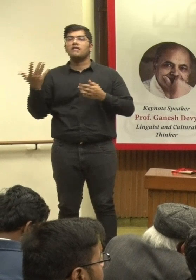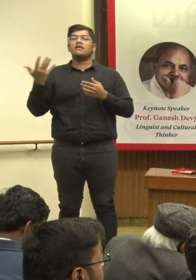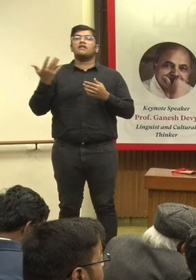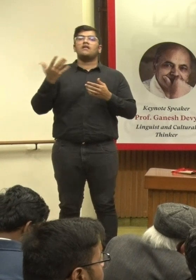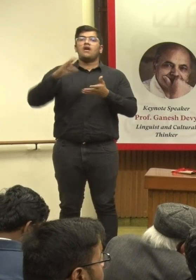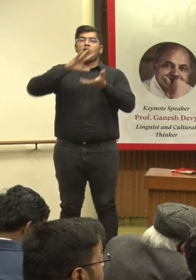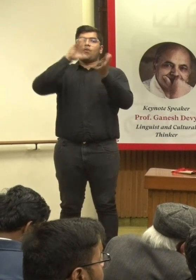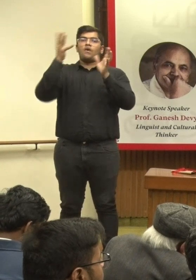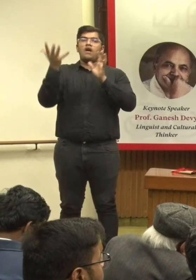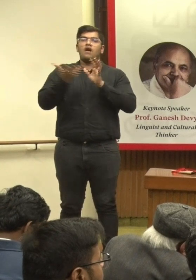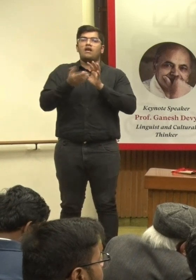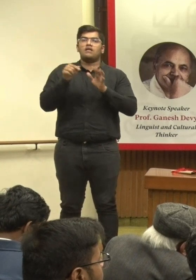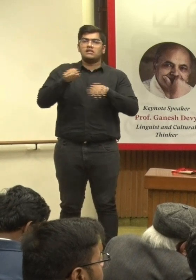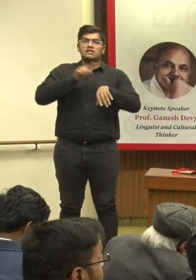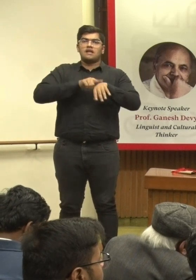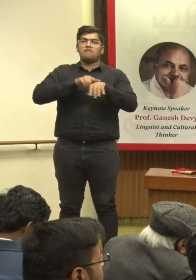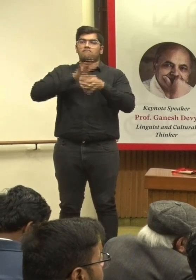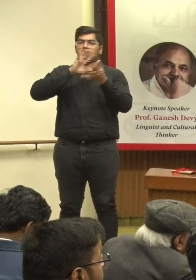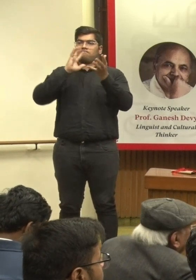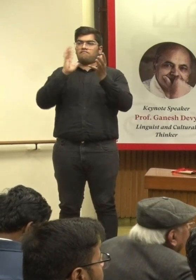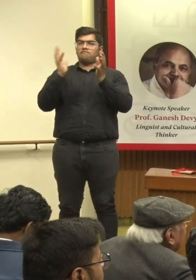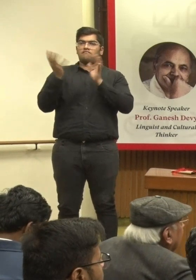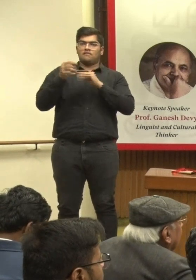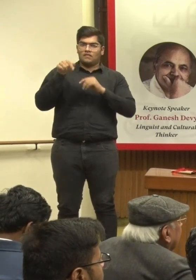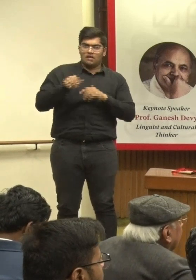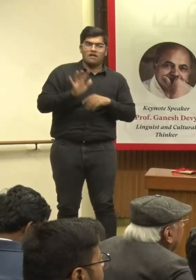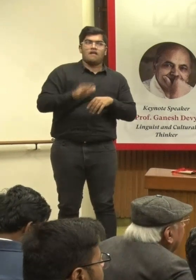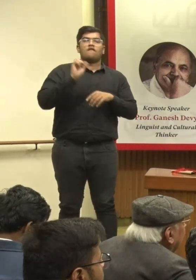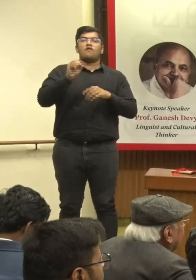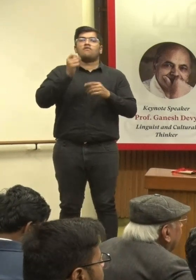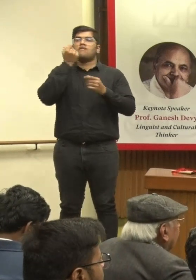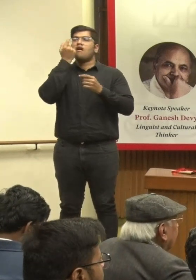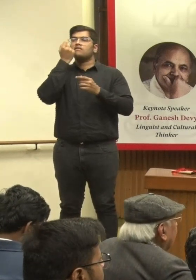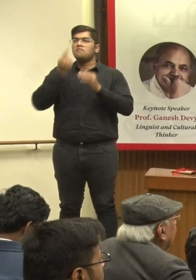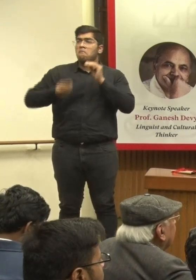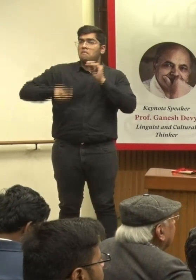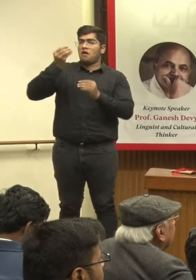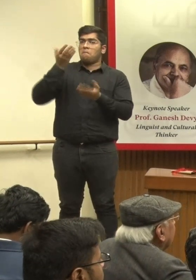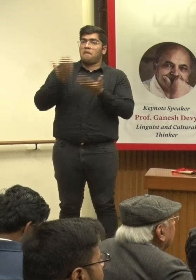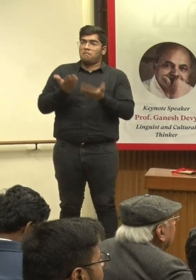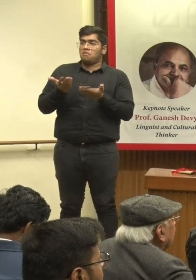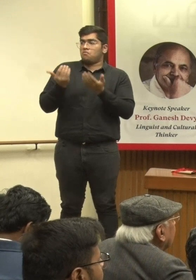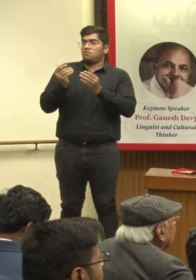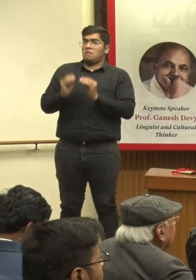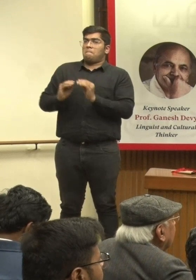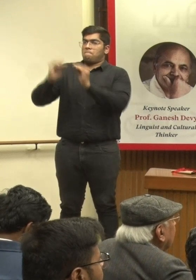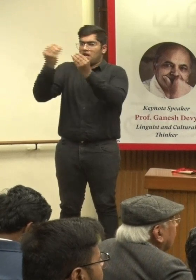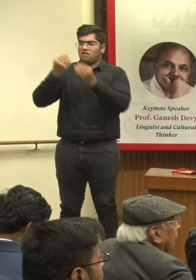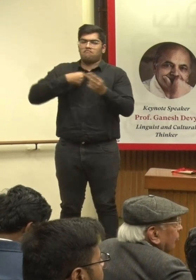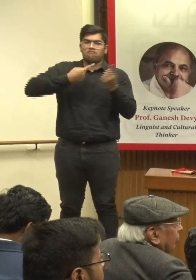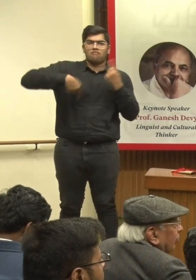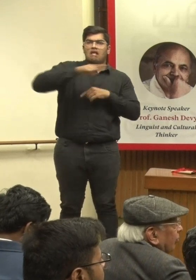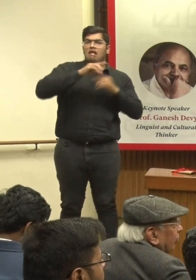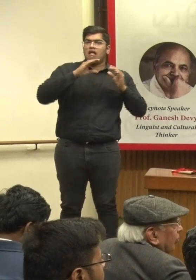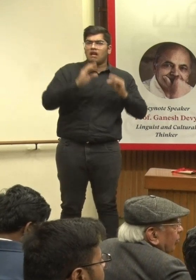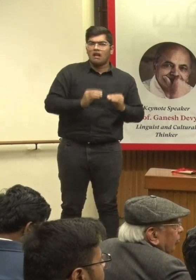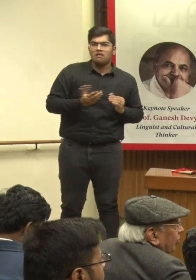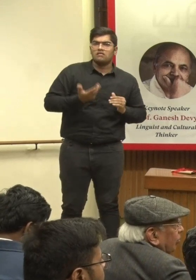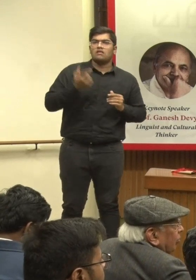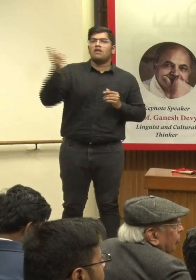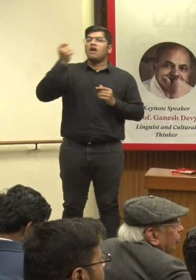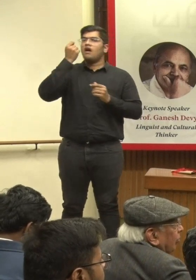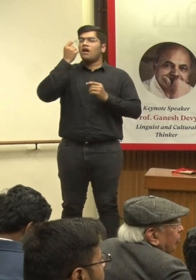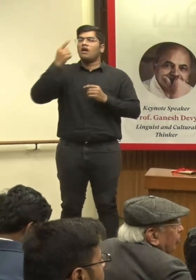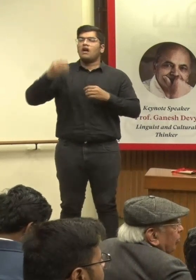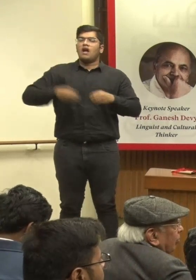the earth, far, far better in some cases than we do. They understand hunger and craving